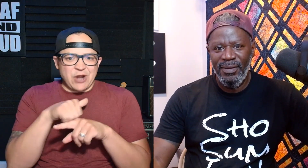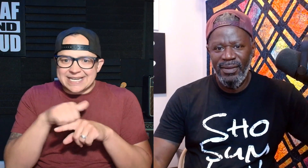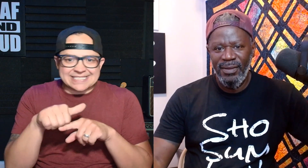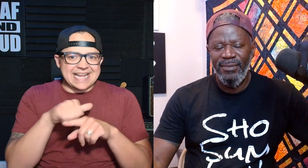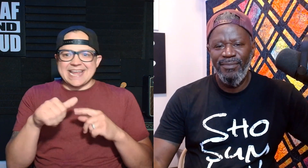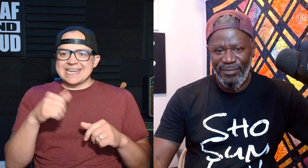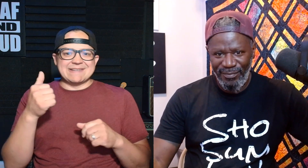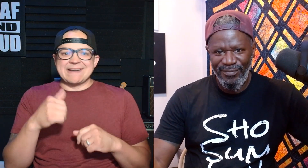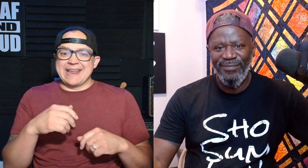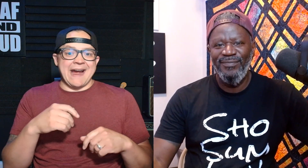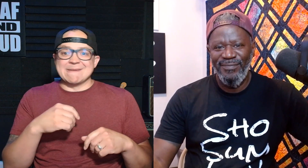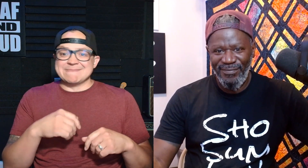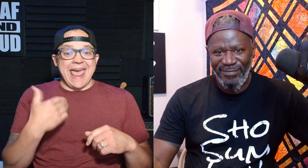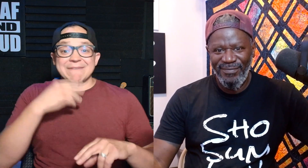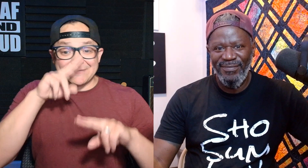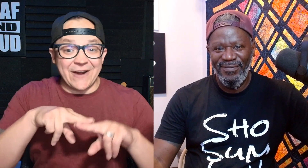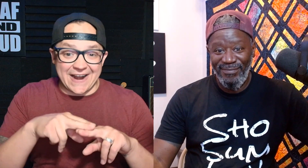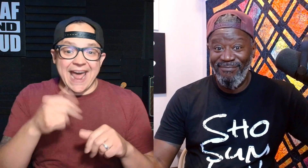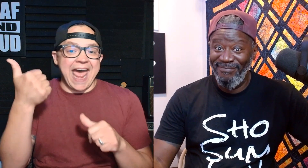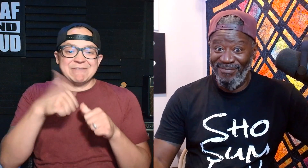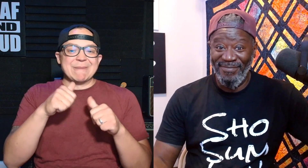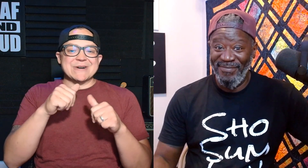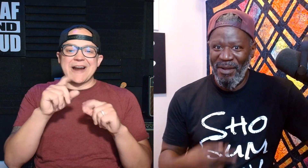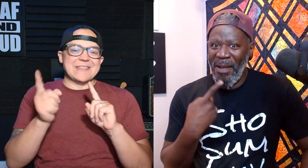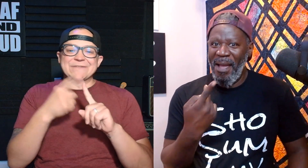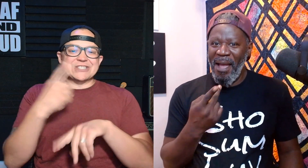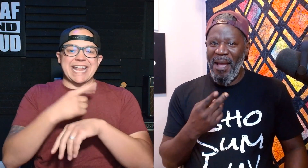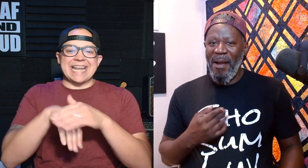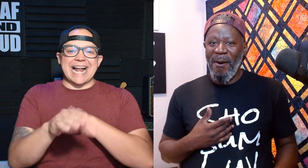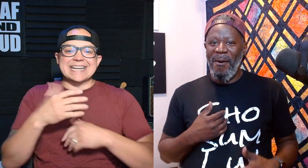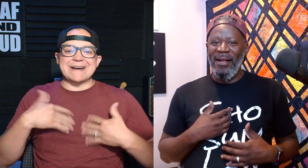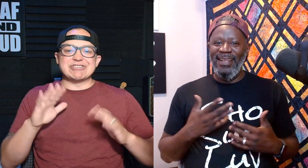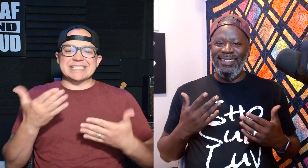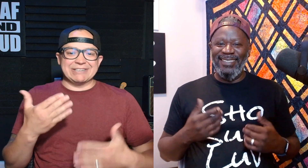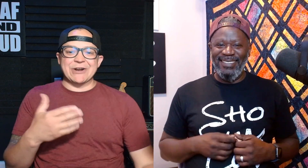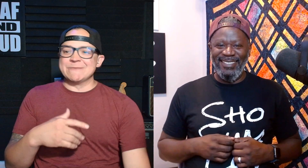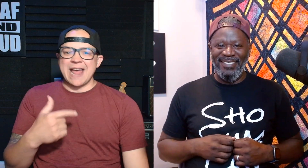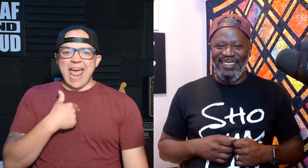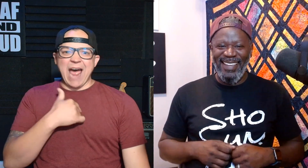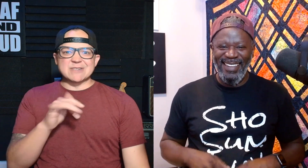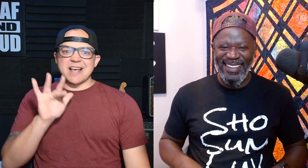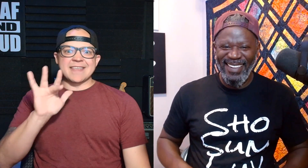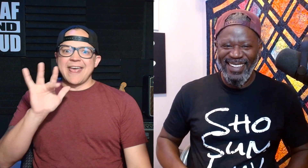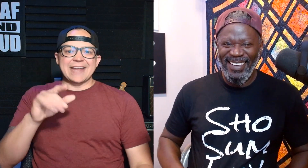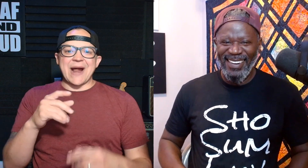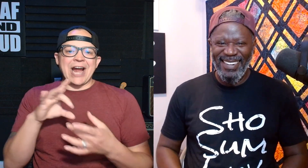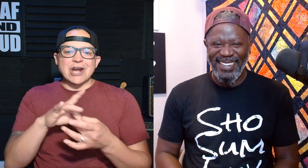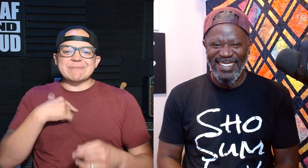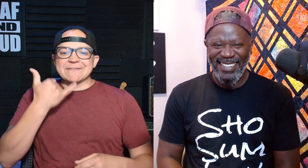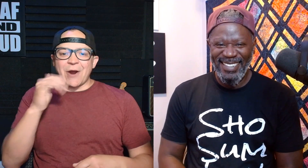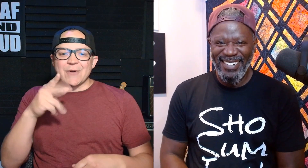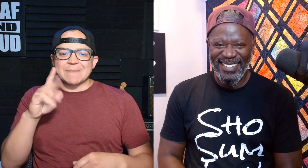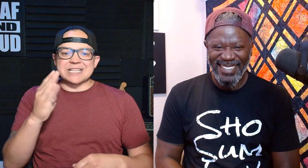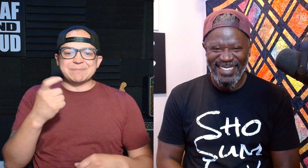were practicing, having fun. I remember the first day I got into my dressing room, I was like, I